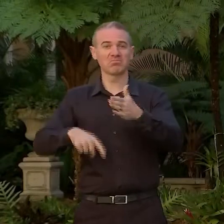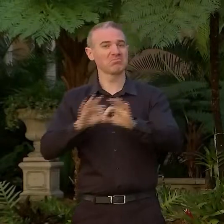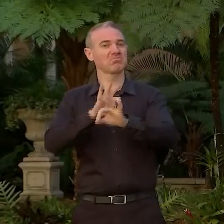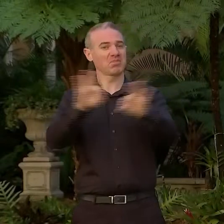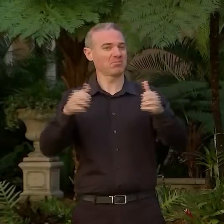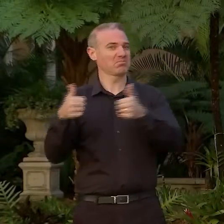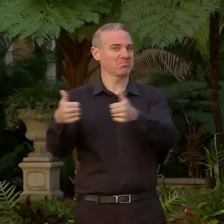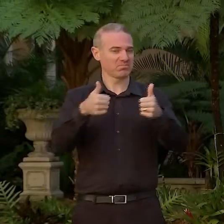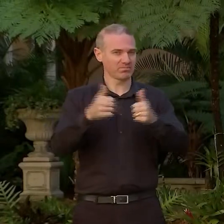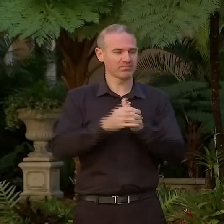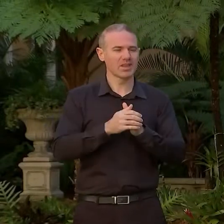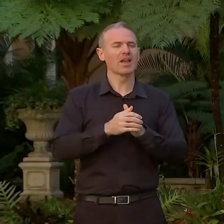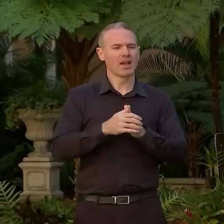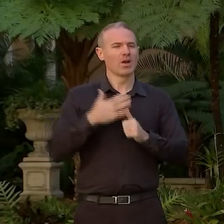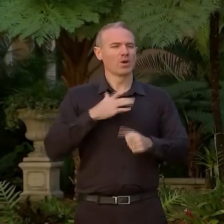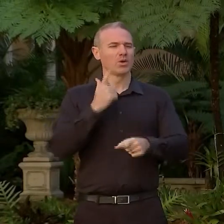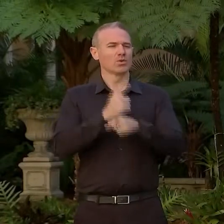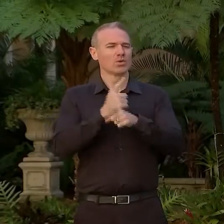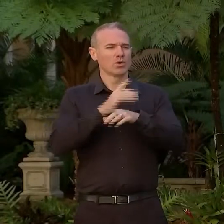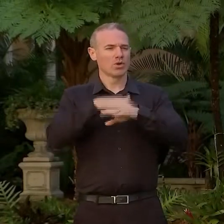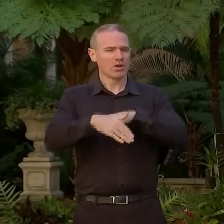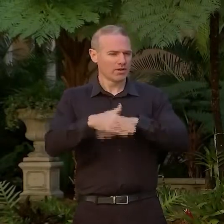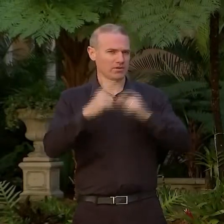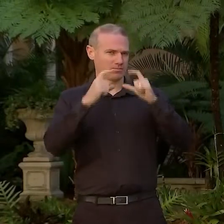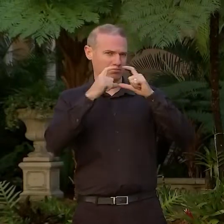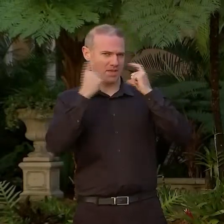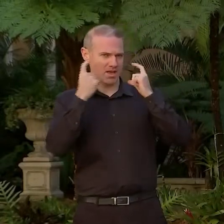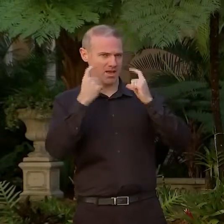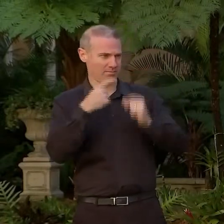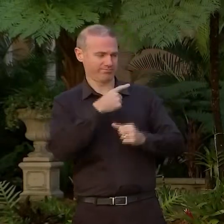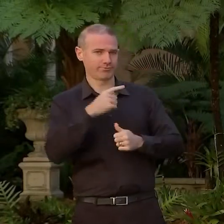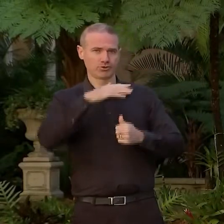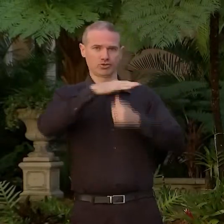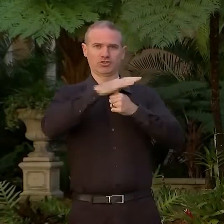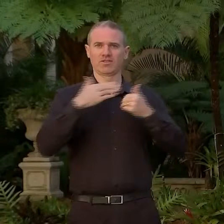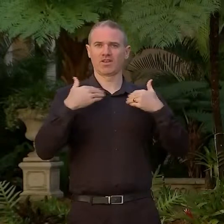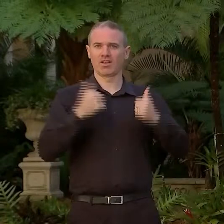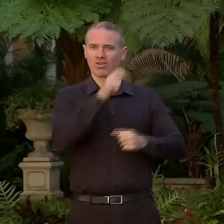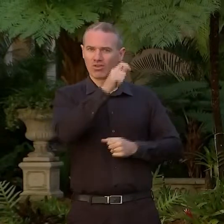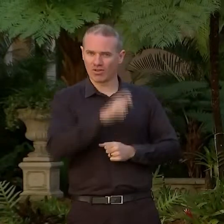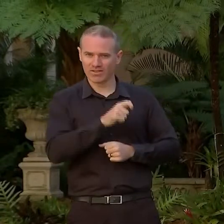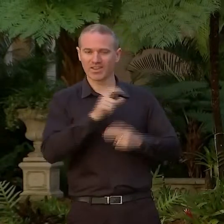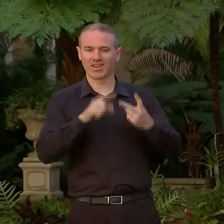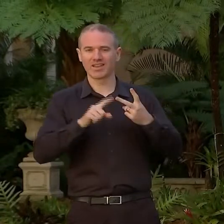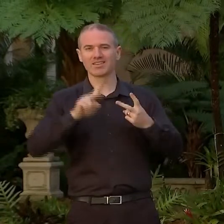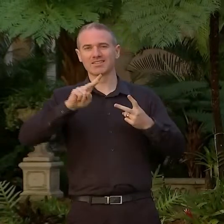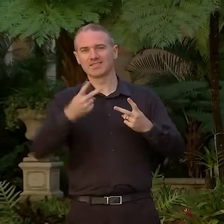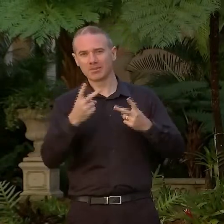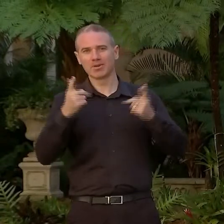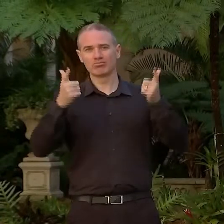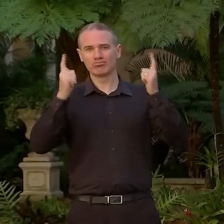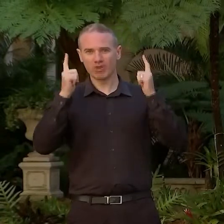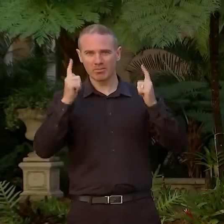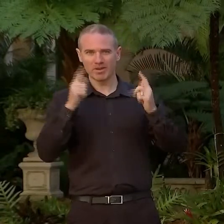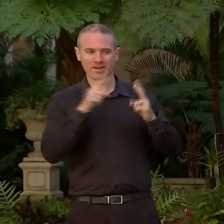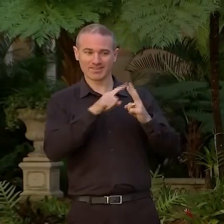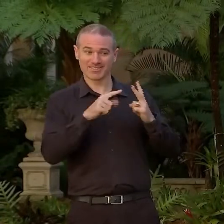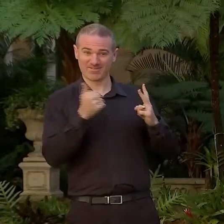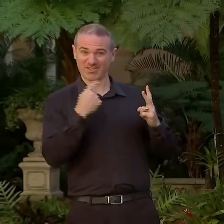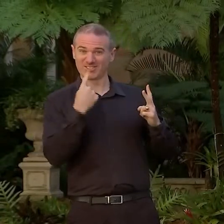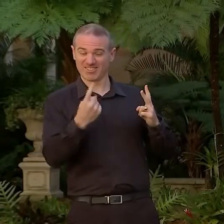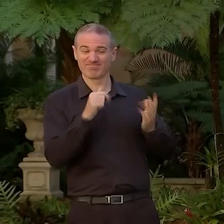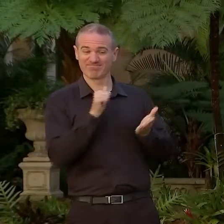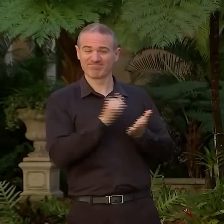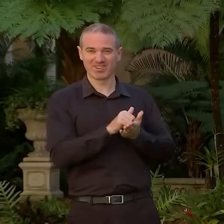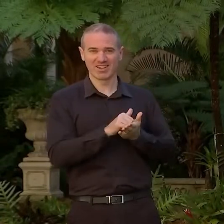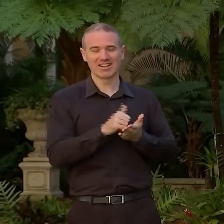think that's the one area that you've already heard from the Chief Health Officer and the Deputy Premier is an area that we need to do a little better in. Yesterday